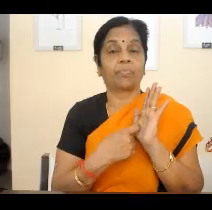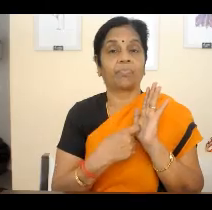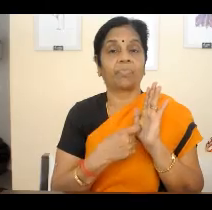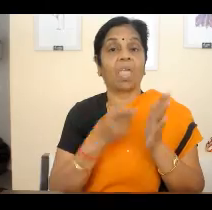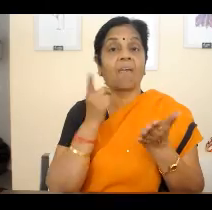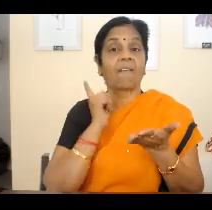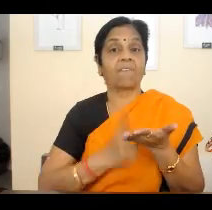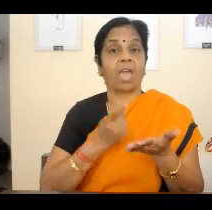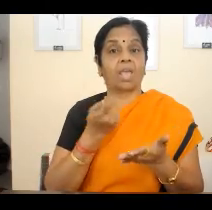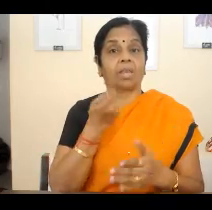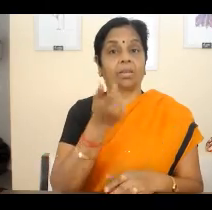fine.